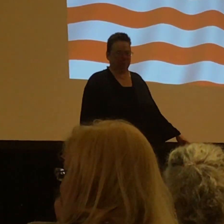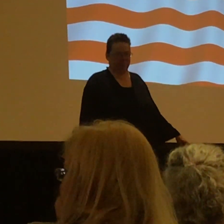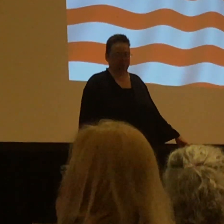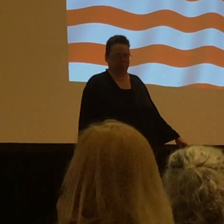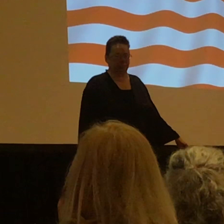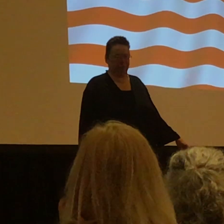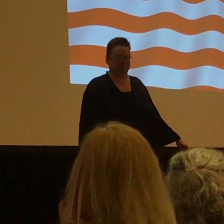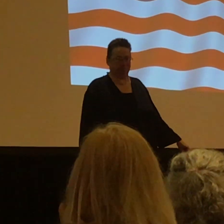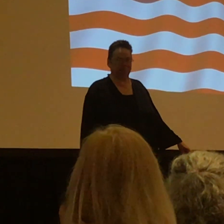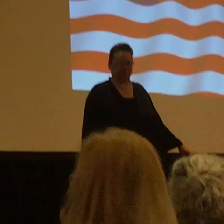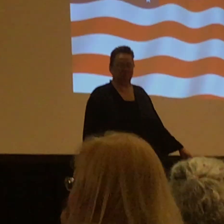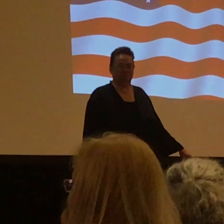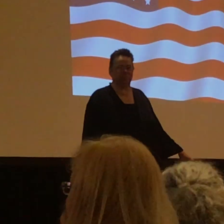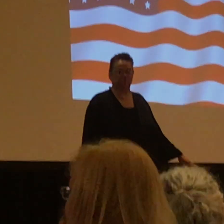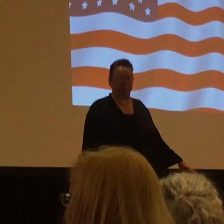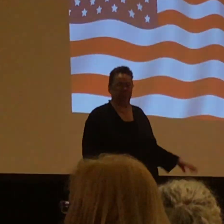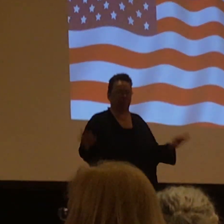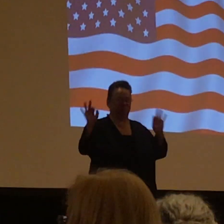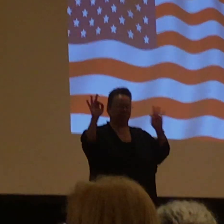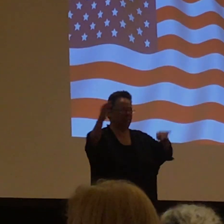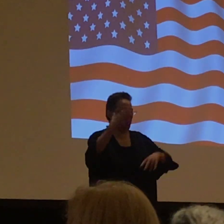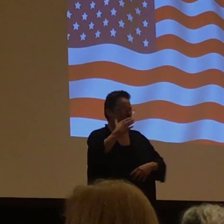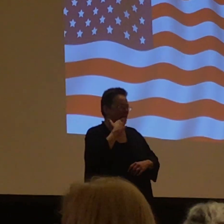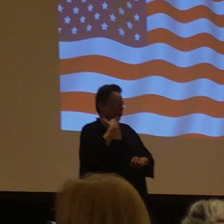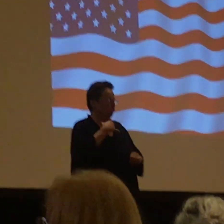And I'm 37 now.